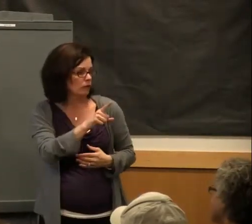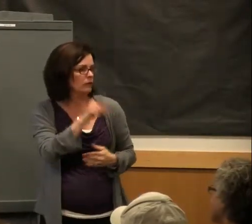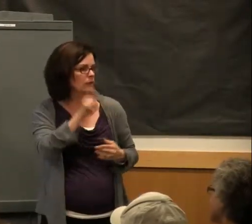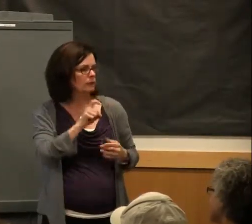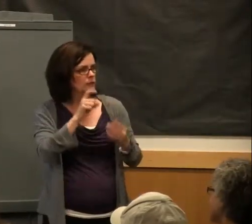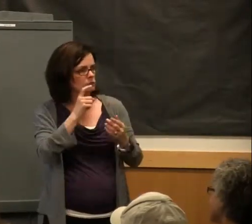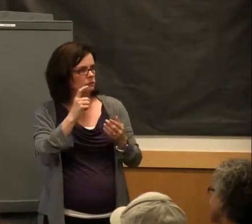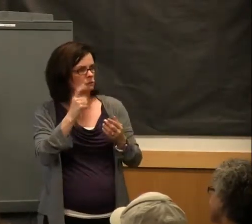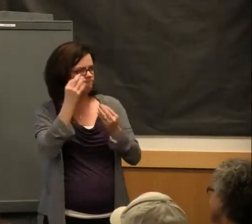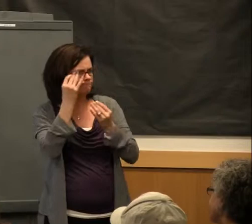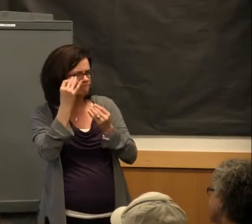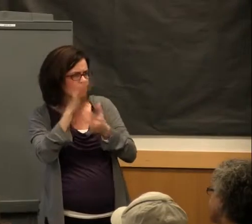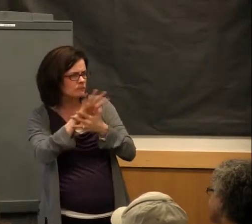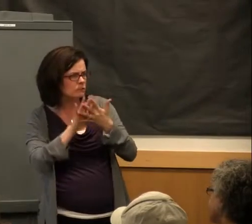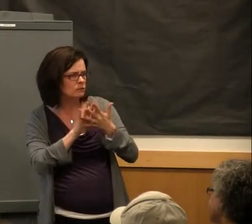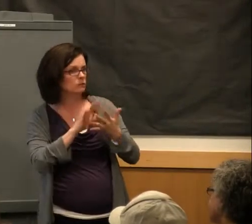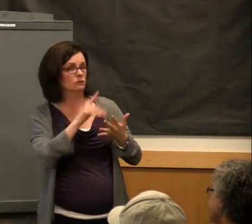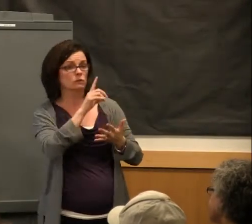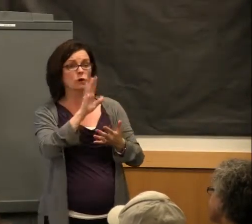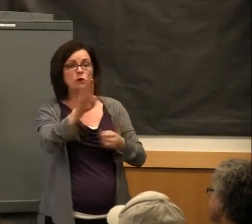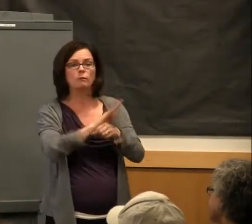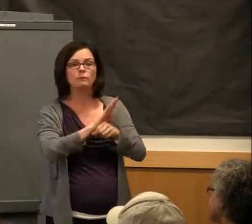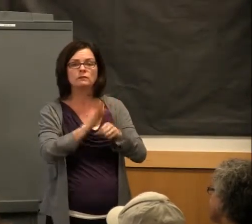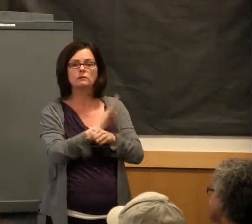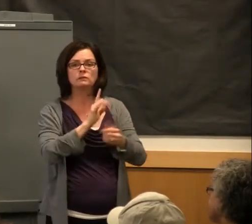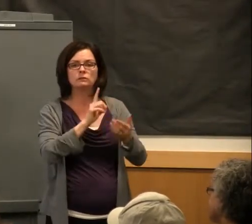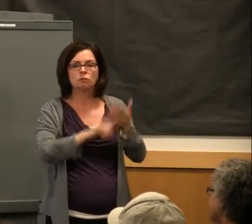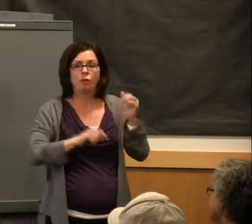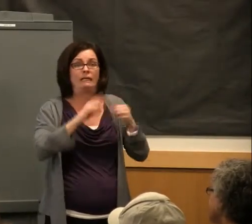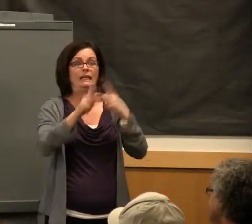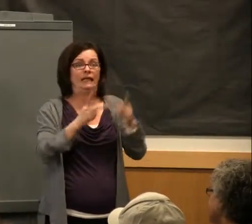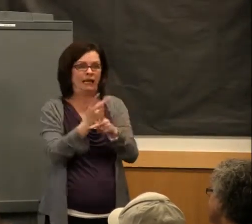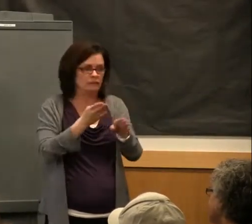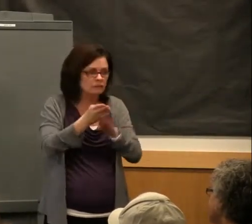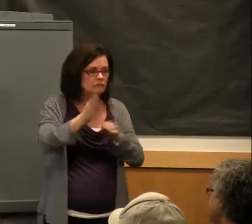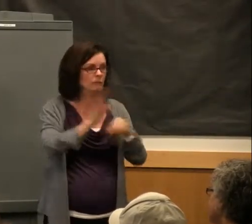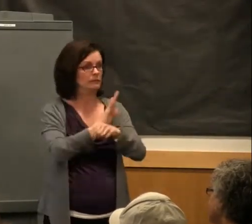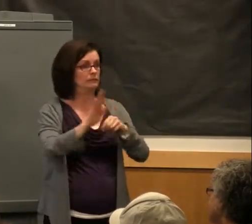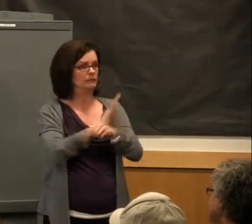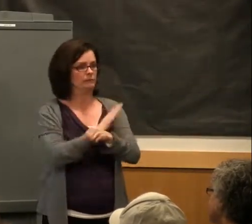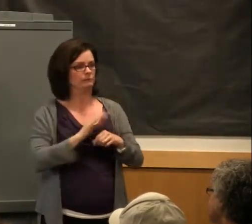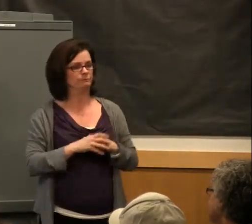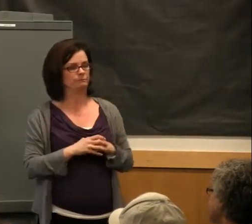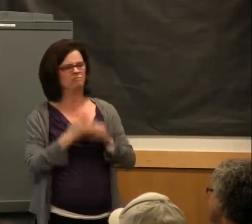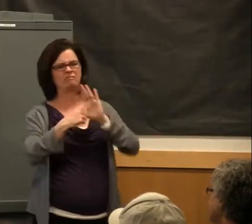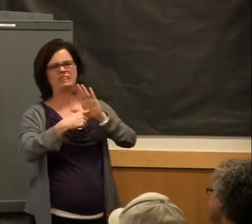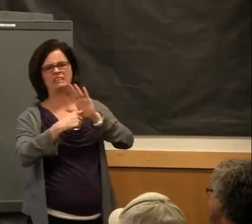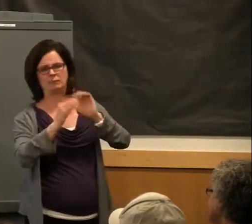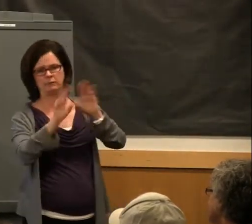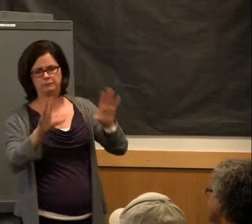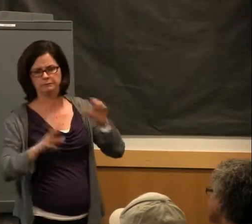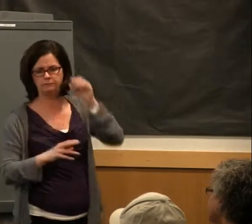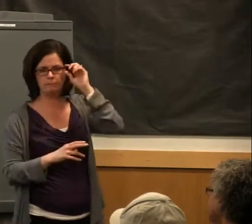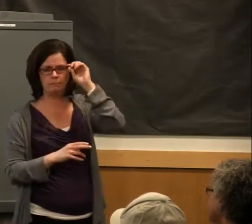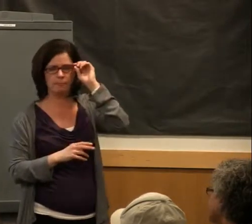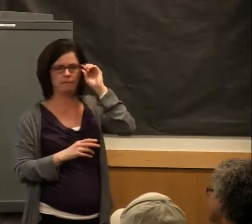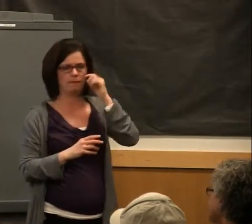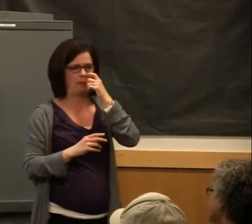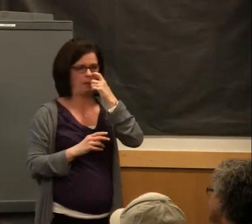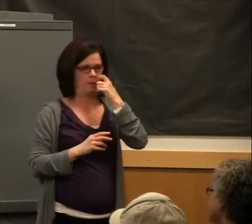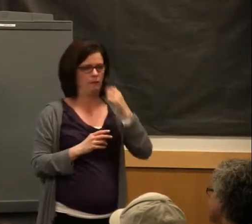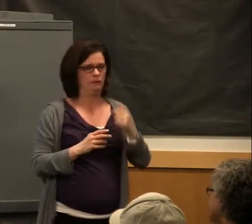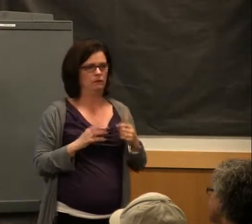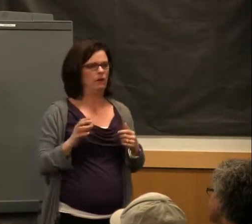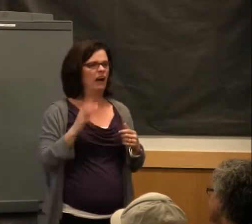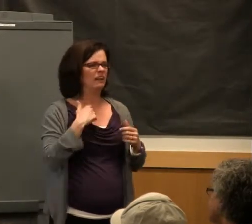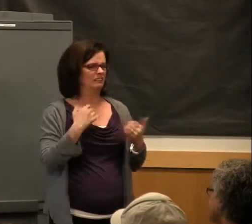basic kinds of questions. What is it that you're in business to do? Now, I use this example with one of the earlier